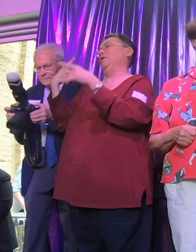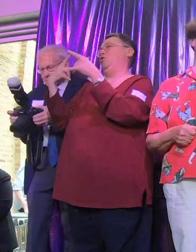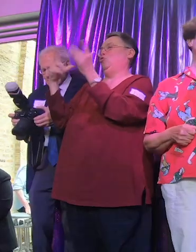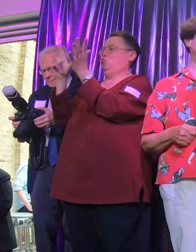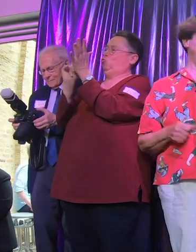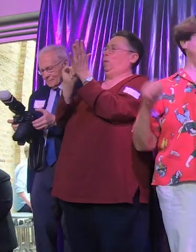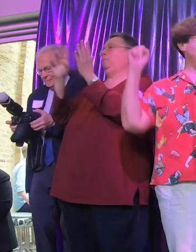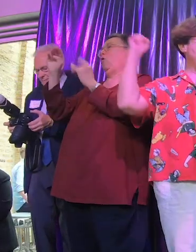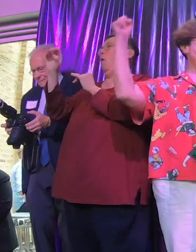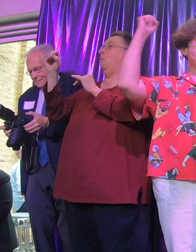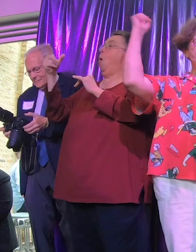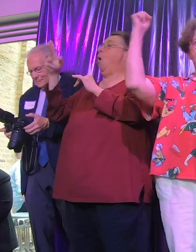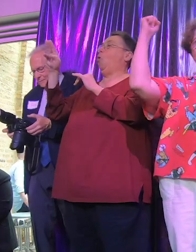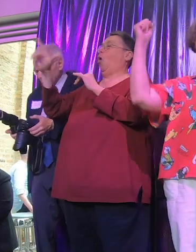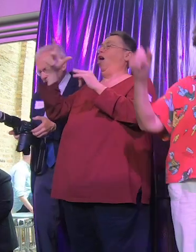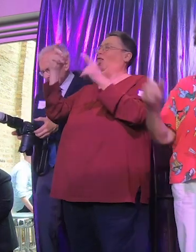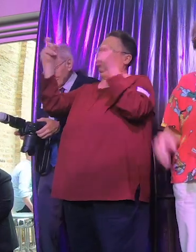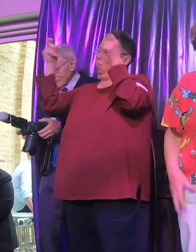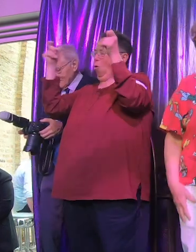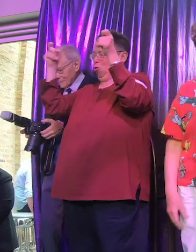mogul.